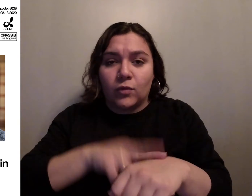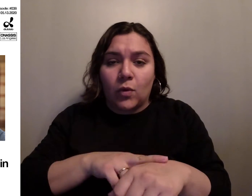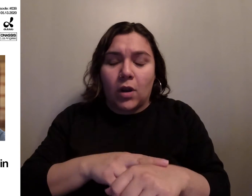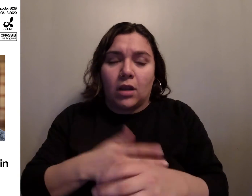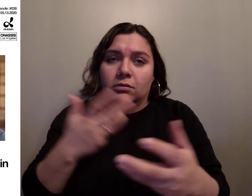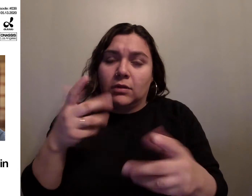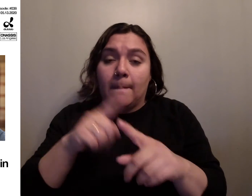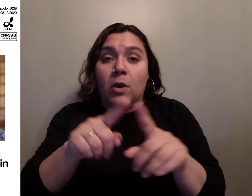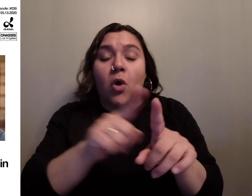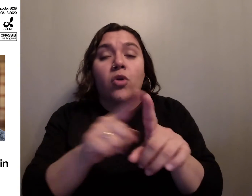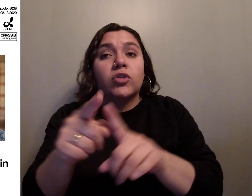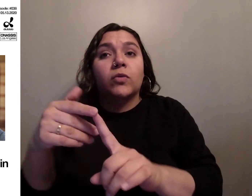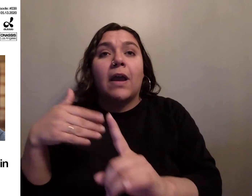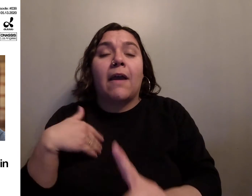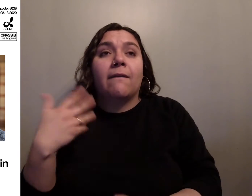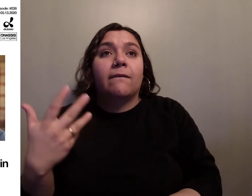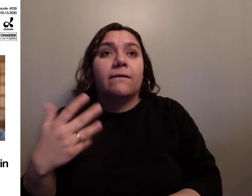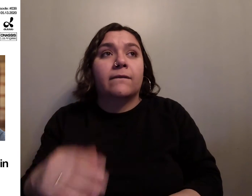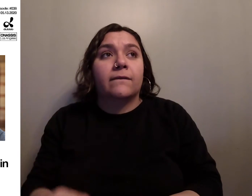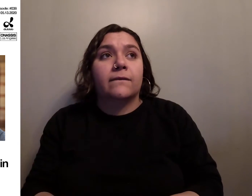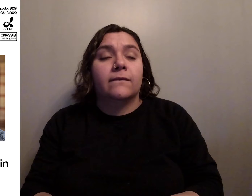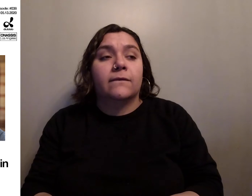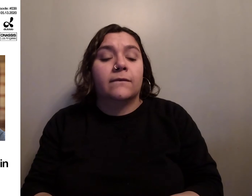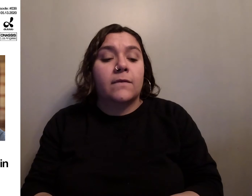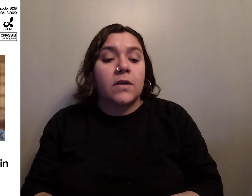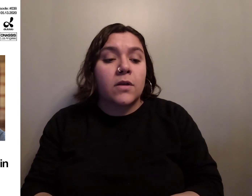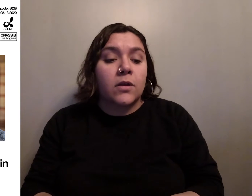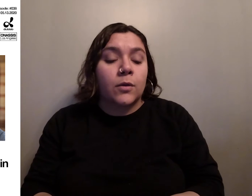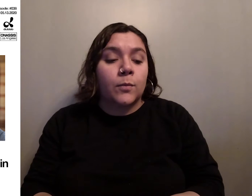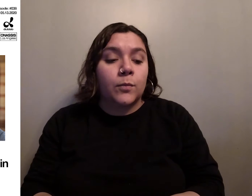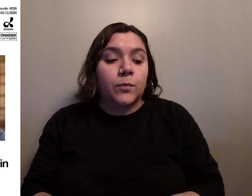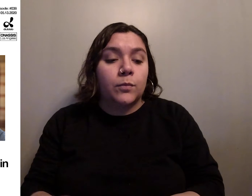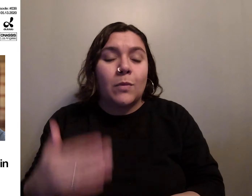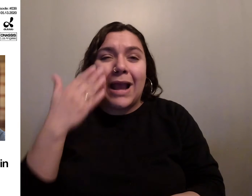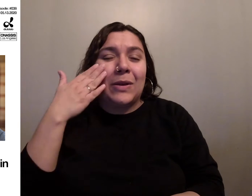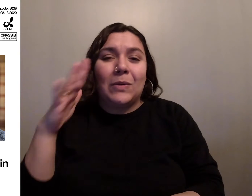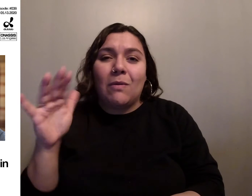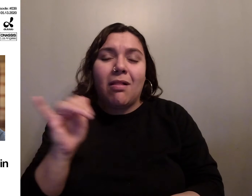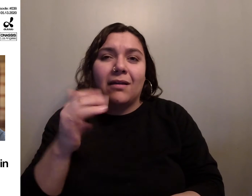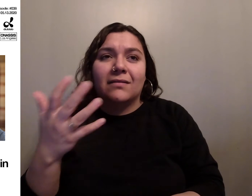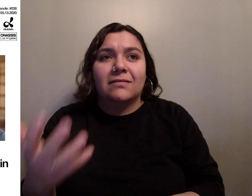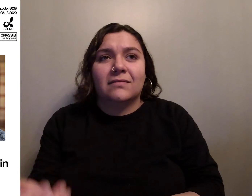Yeah, yes, there's sadness, of course, my God, but there's also,